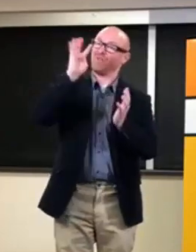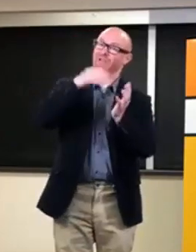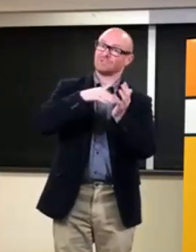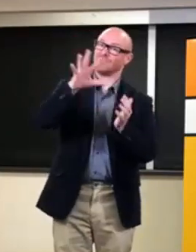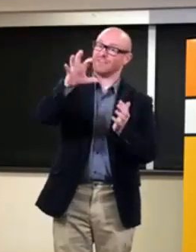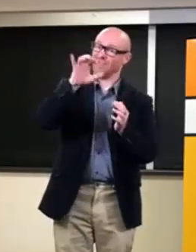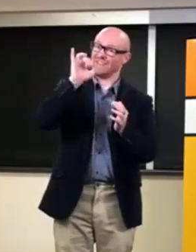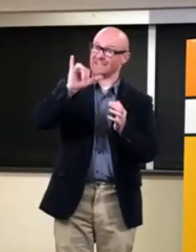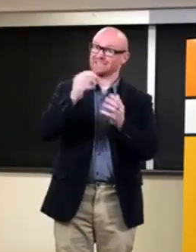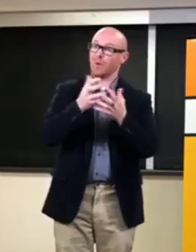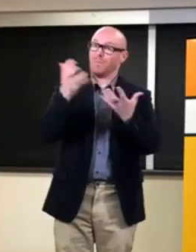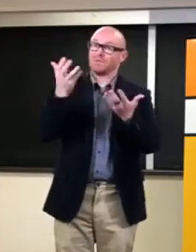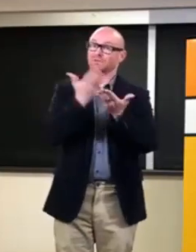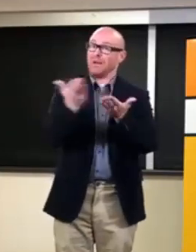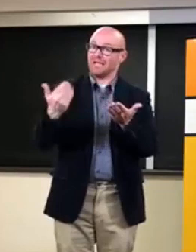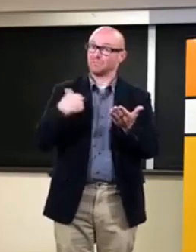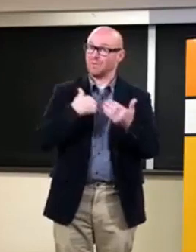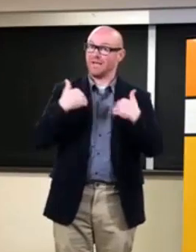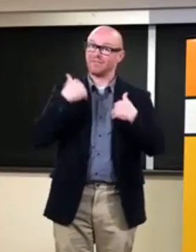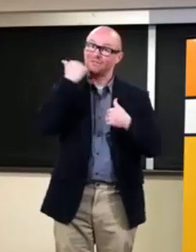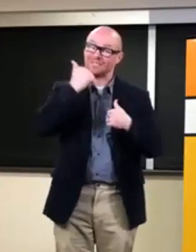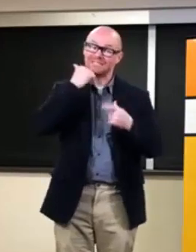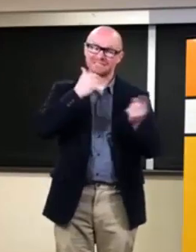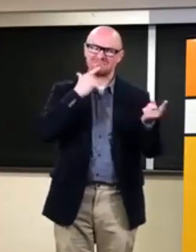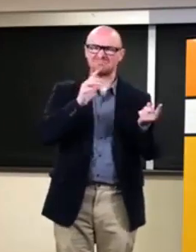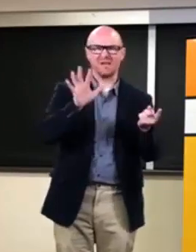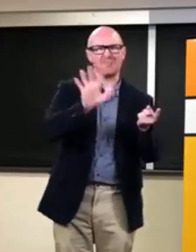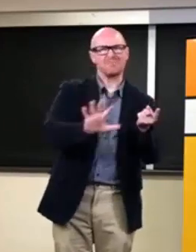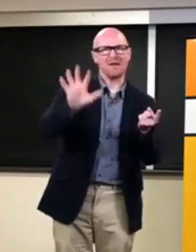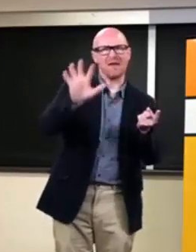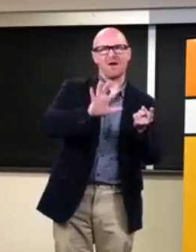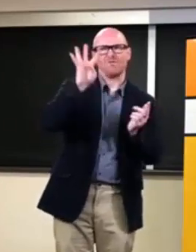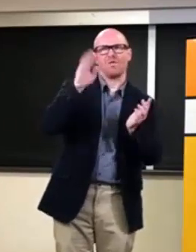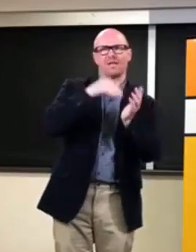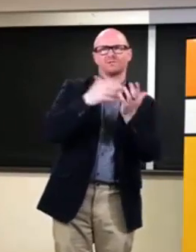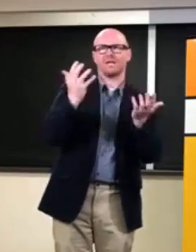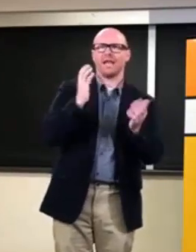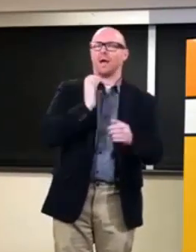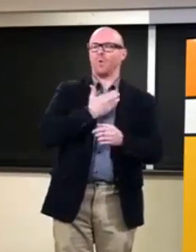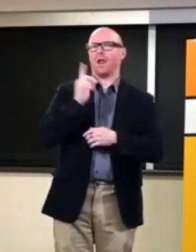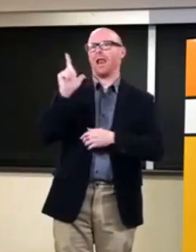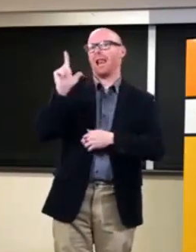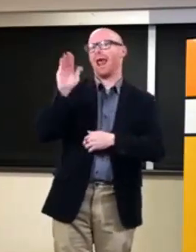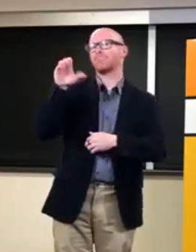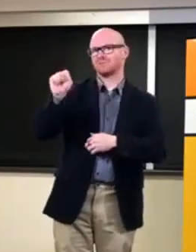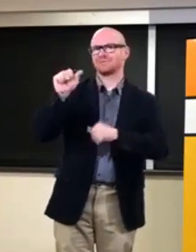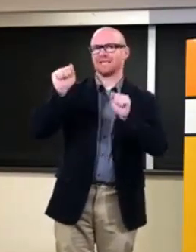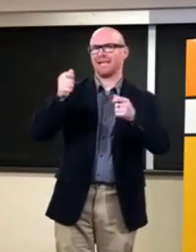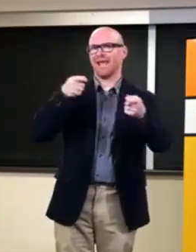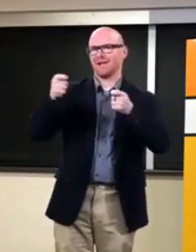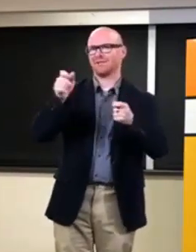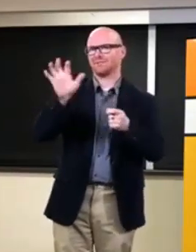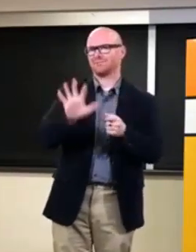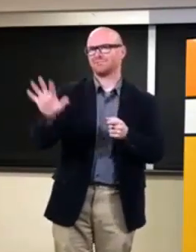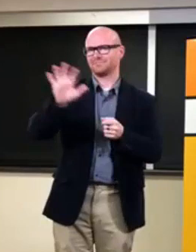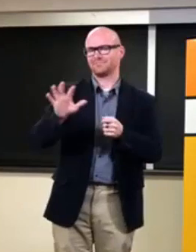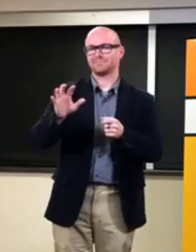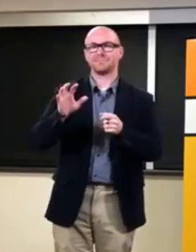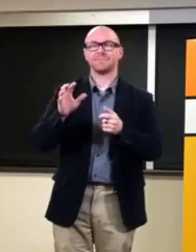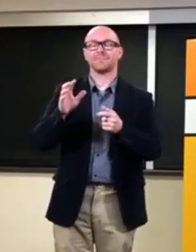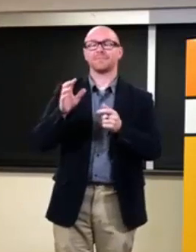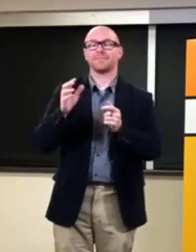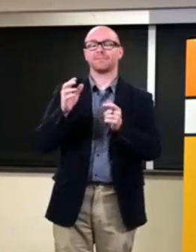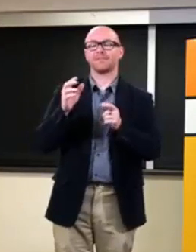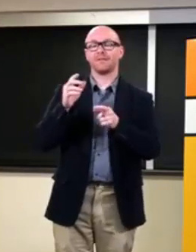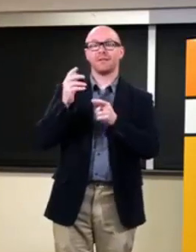of what the lab can handle? So about 4,000 is what a lab can handle. Our various healthcare systems have their own supplies of viral